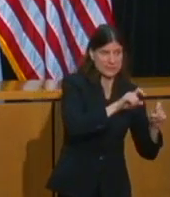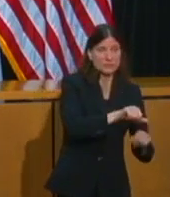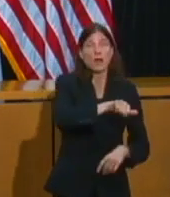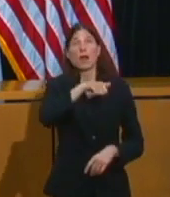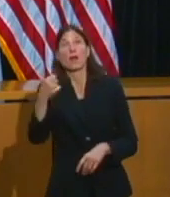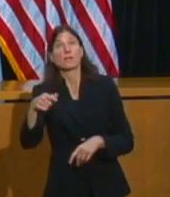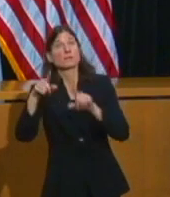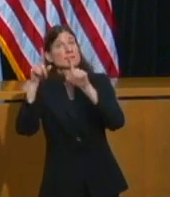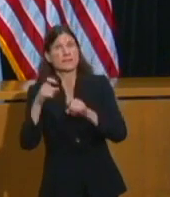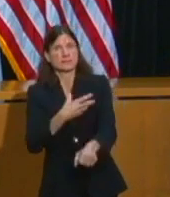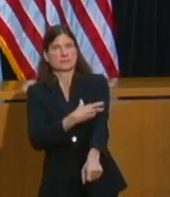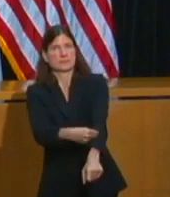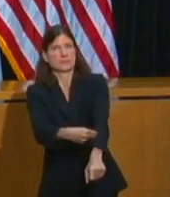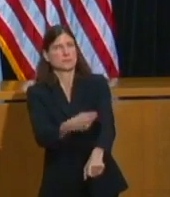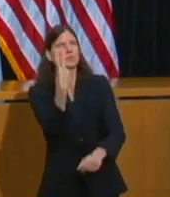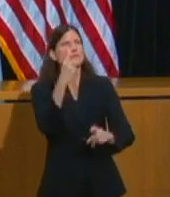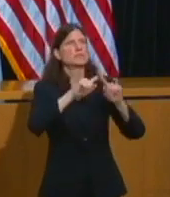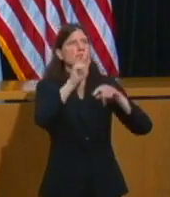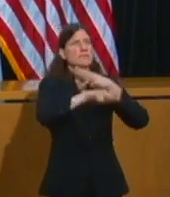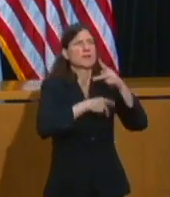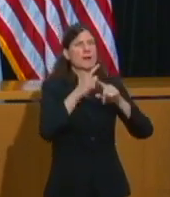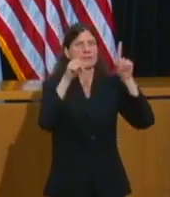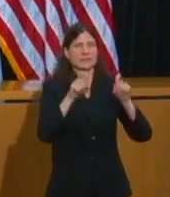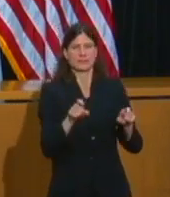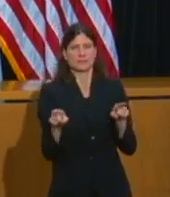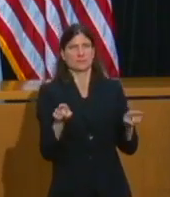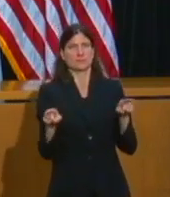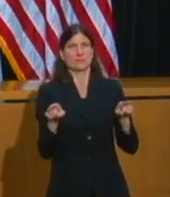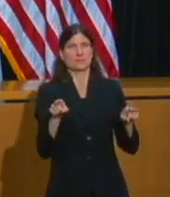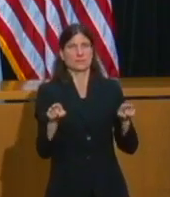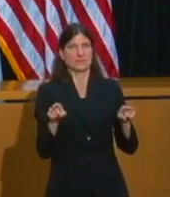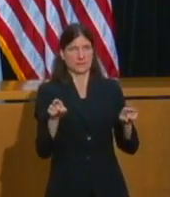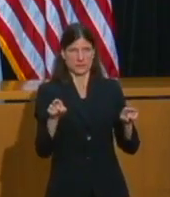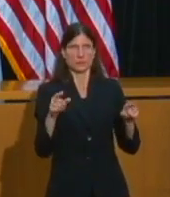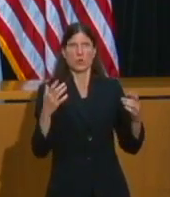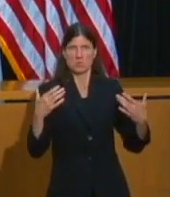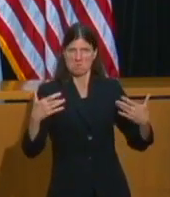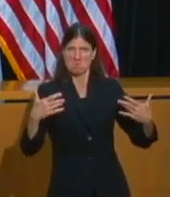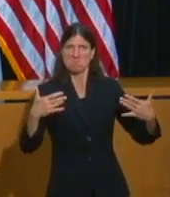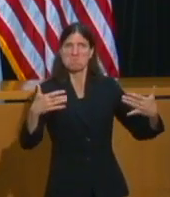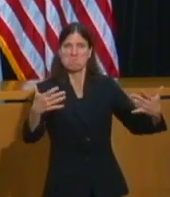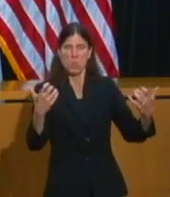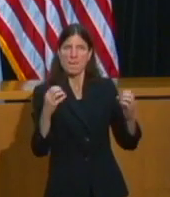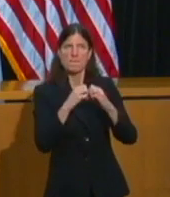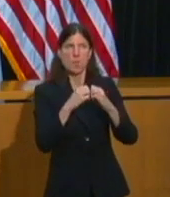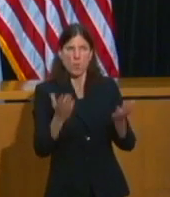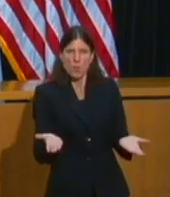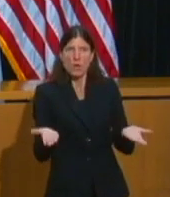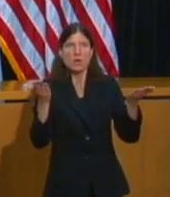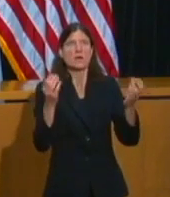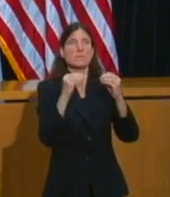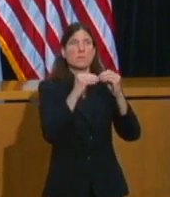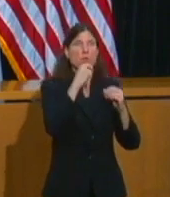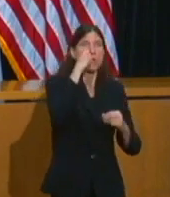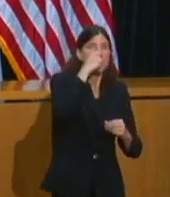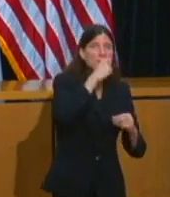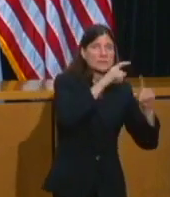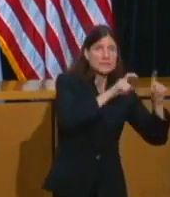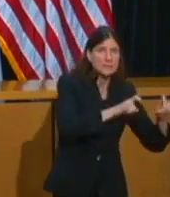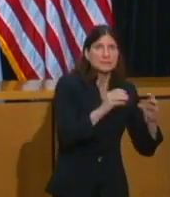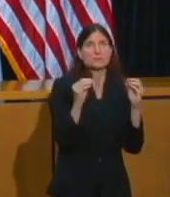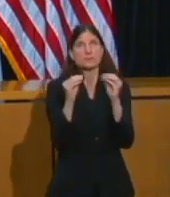To better identify communities that have limited access to testing, the Department of Public Health will create a strategic testing